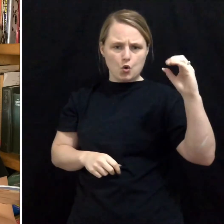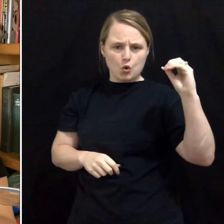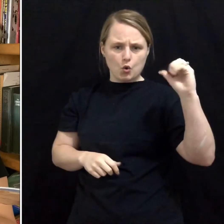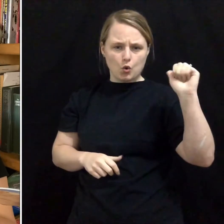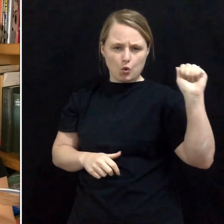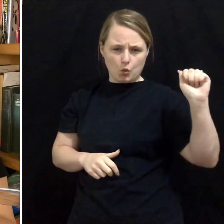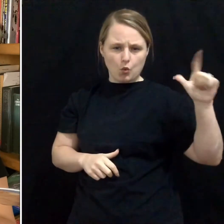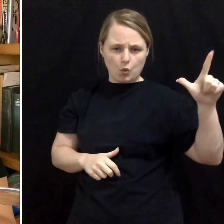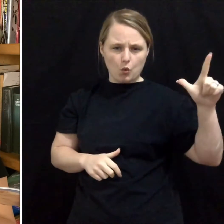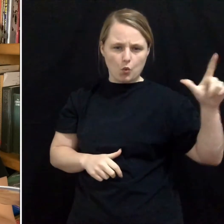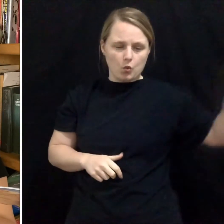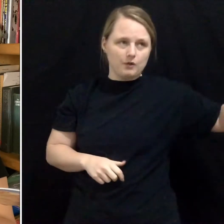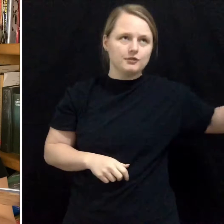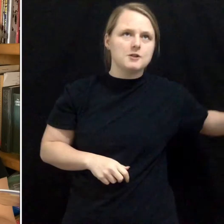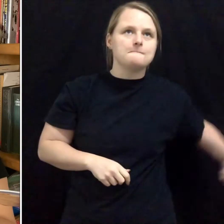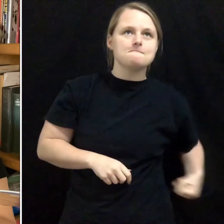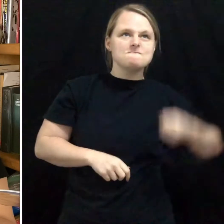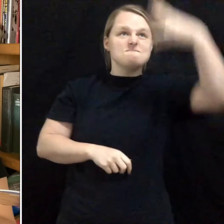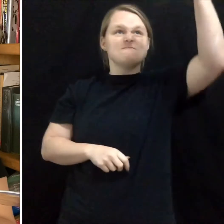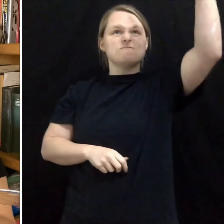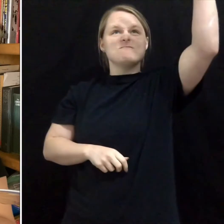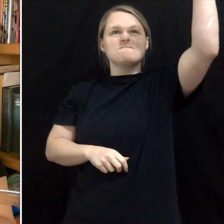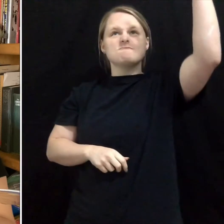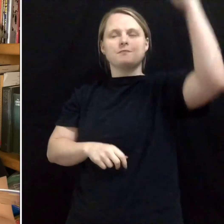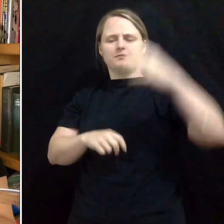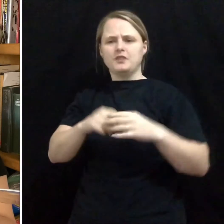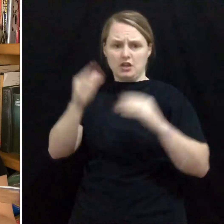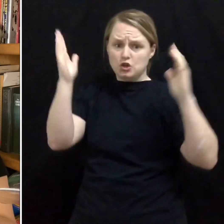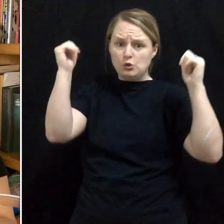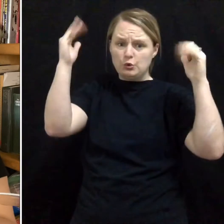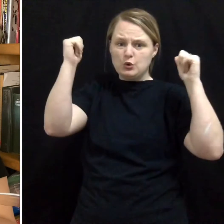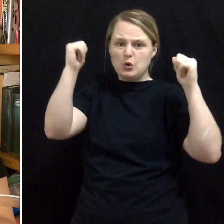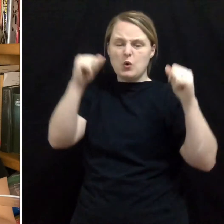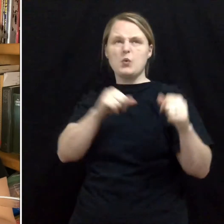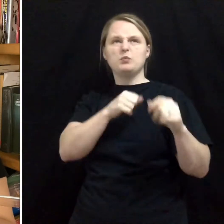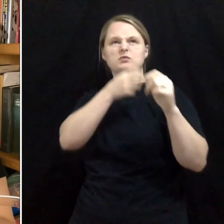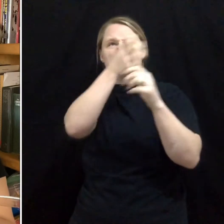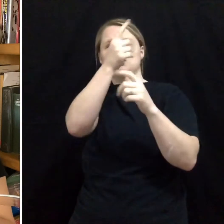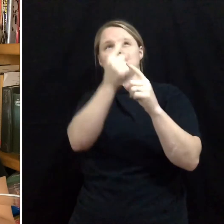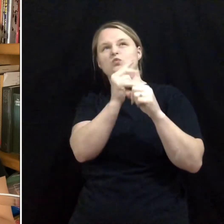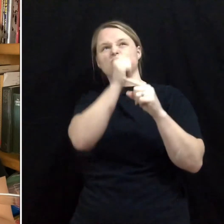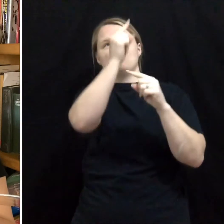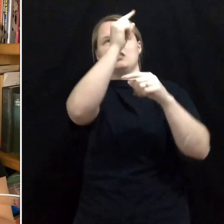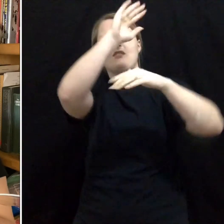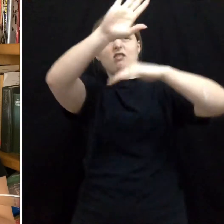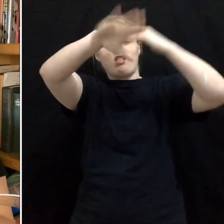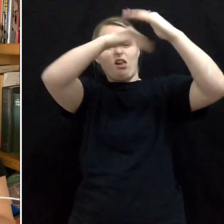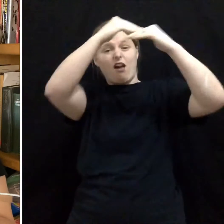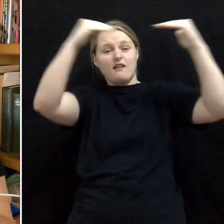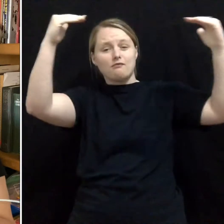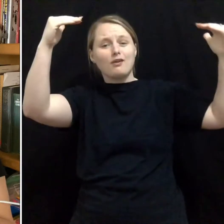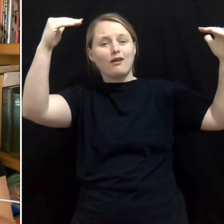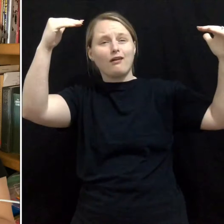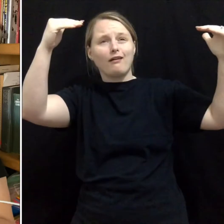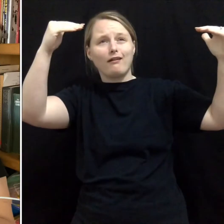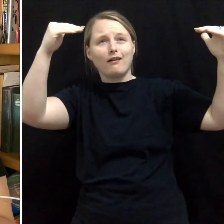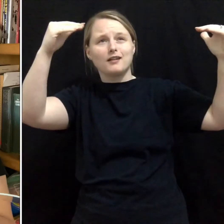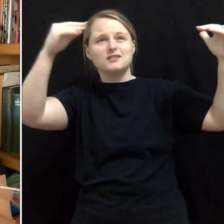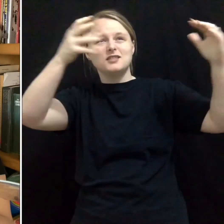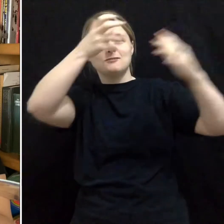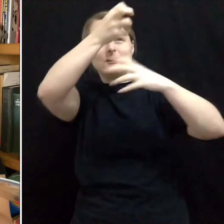to the heavens to yield forth. She caught hold of a mass of clouds and squeezed them